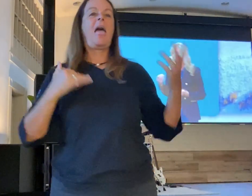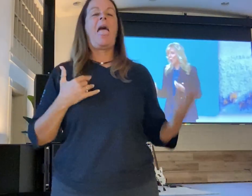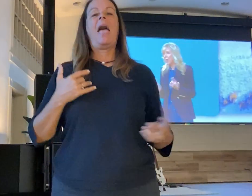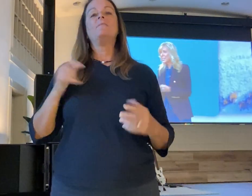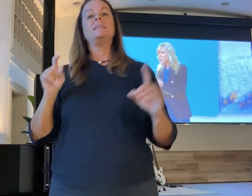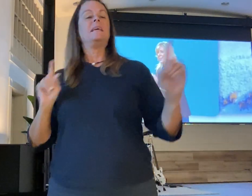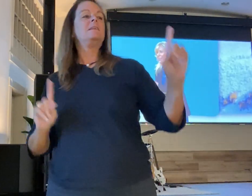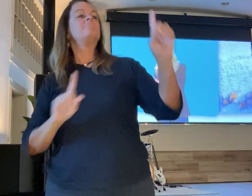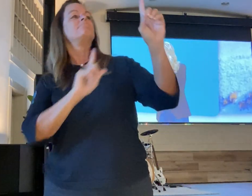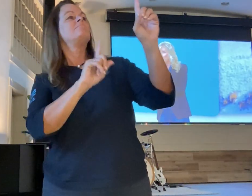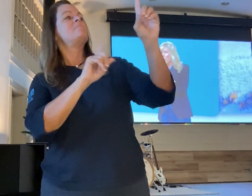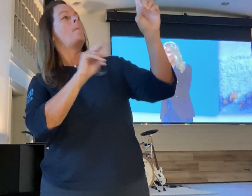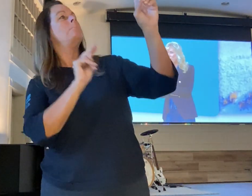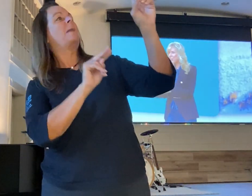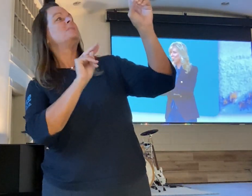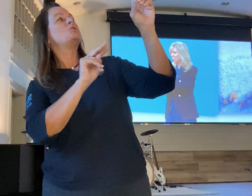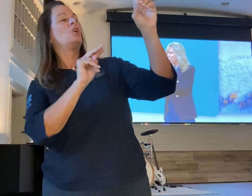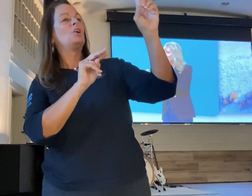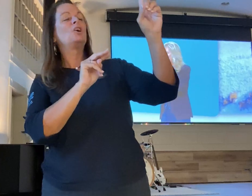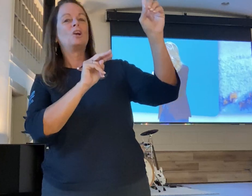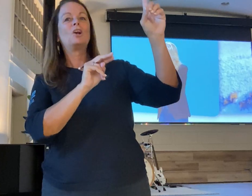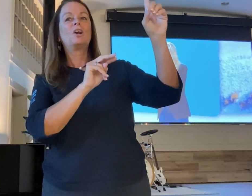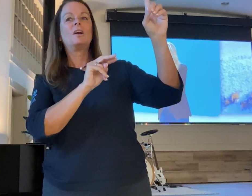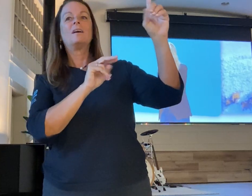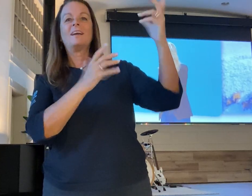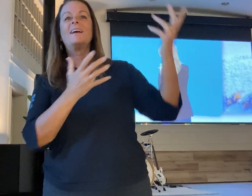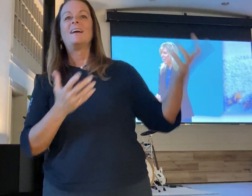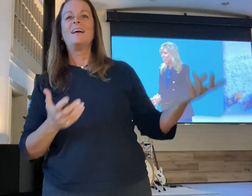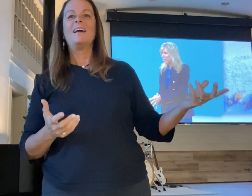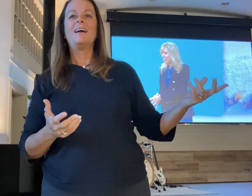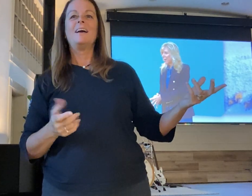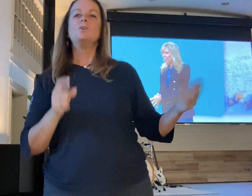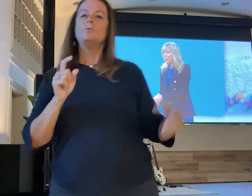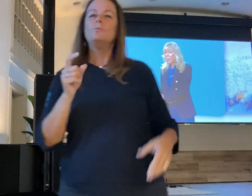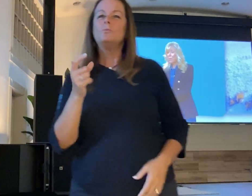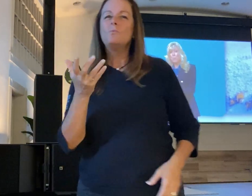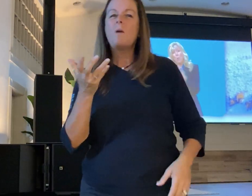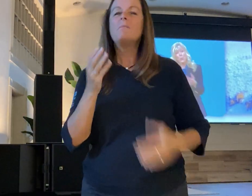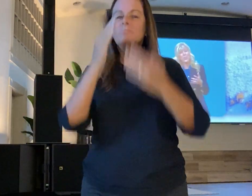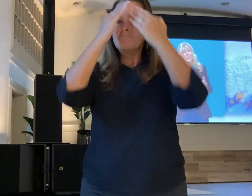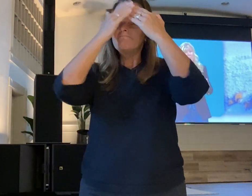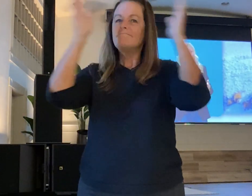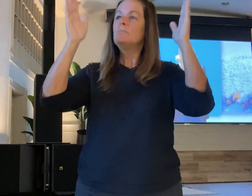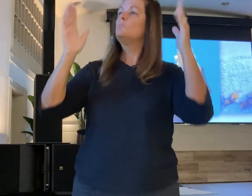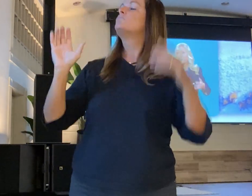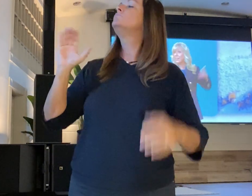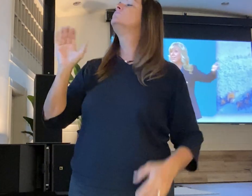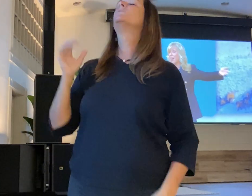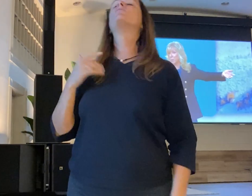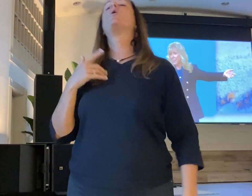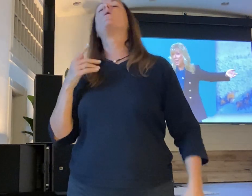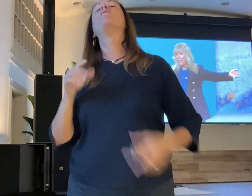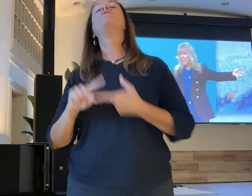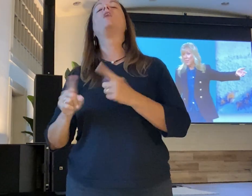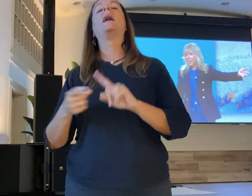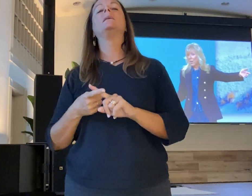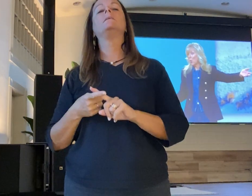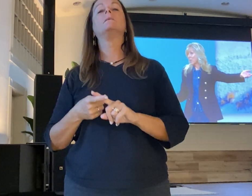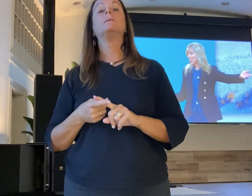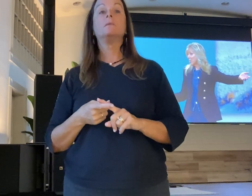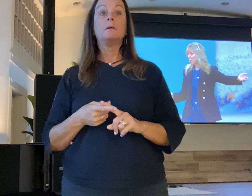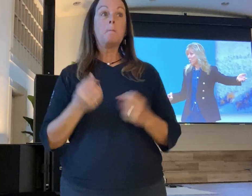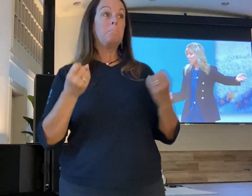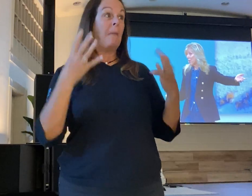need a mentor or someone that's going to help you grow in your faith, so your circle's not quite complete. But for most of us in this room,